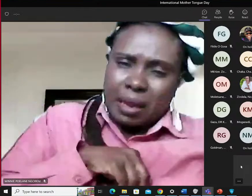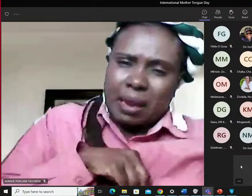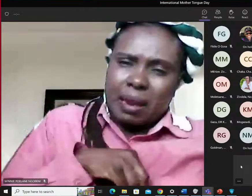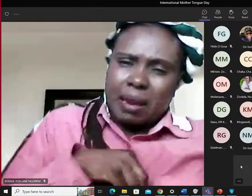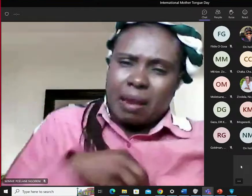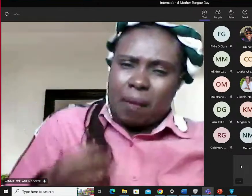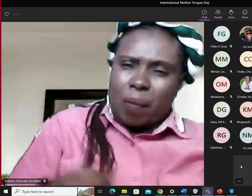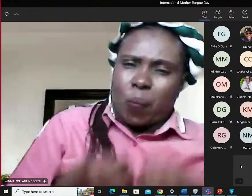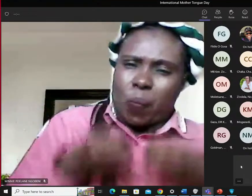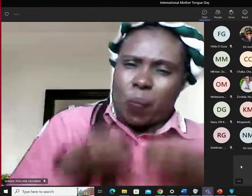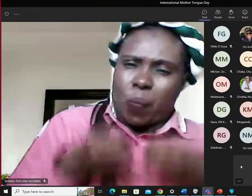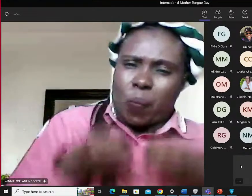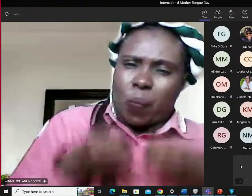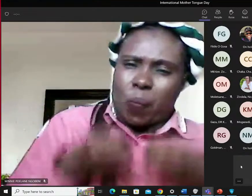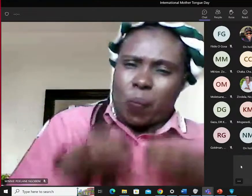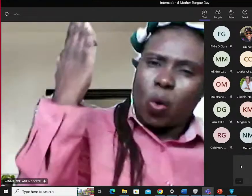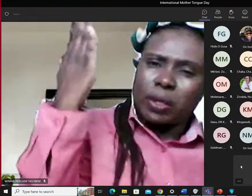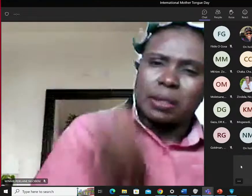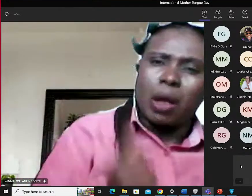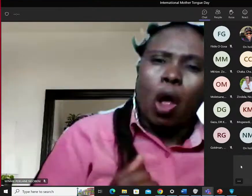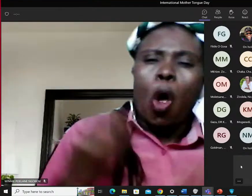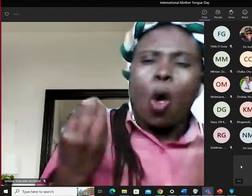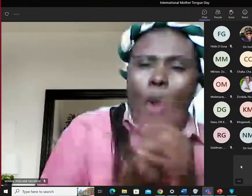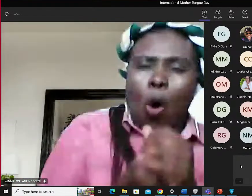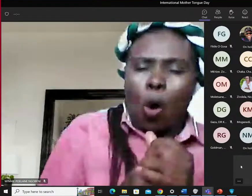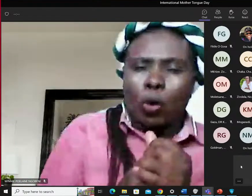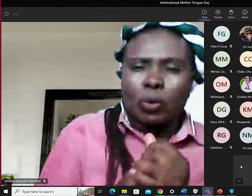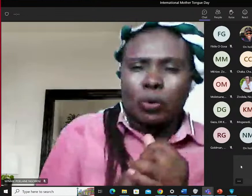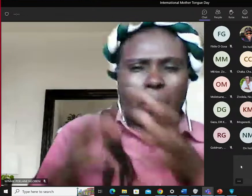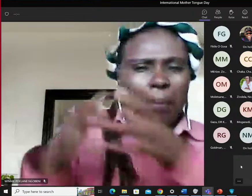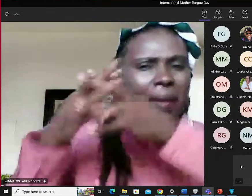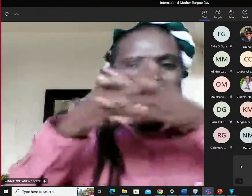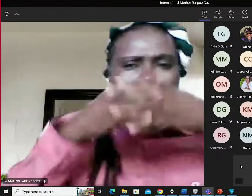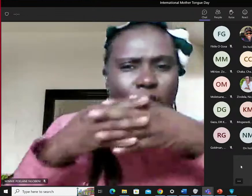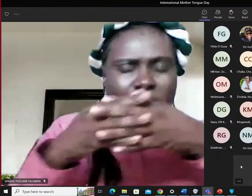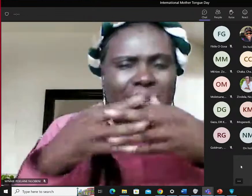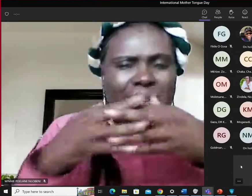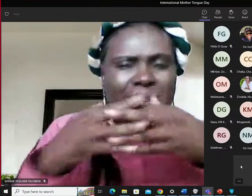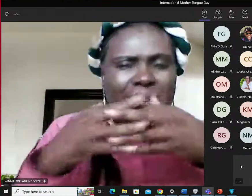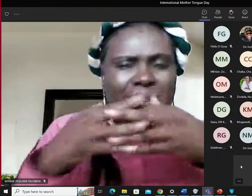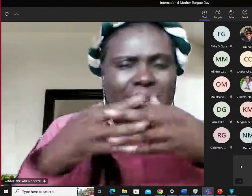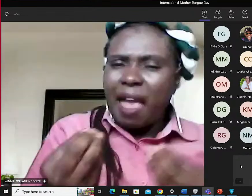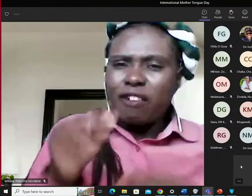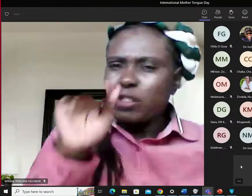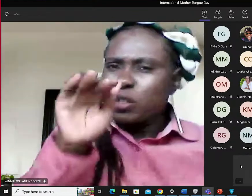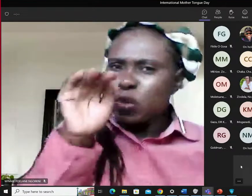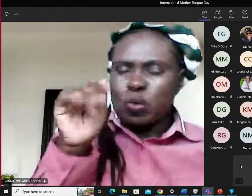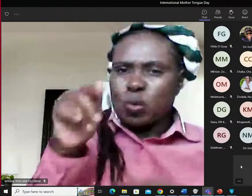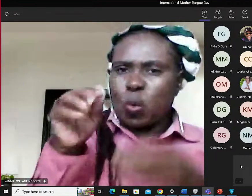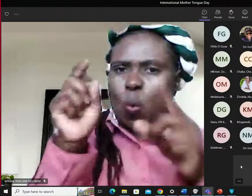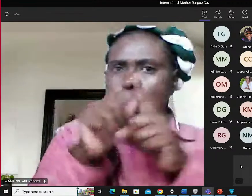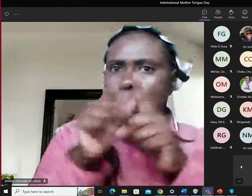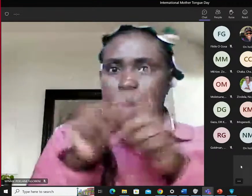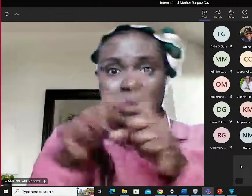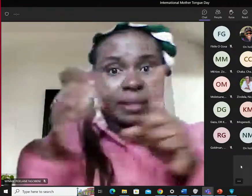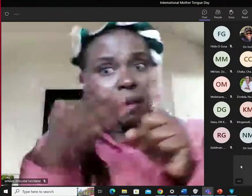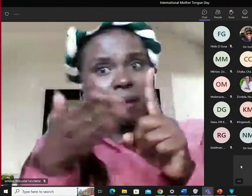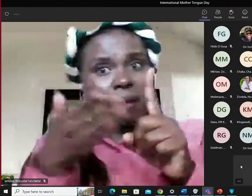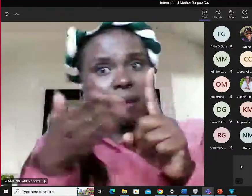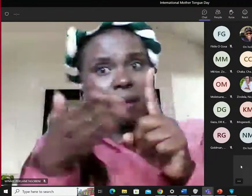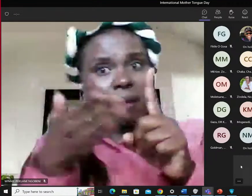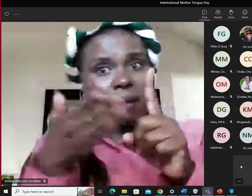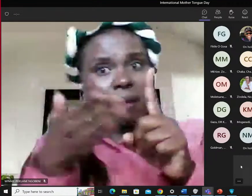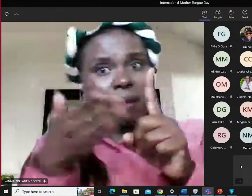the languages. I don't think in Europe they have imbongis, but let me leave it there.